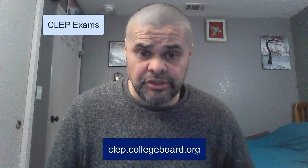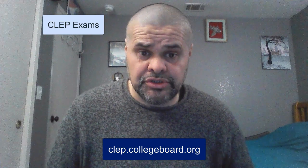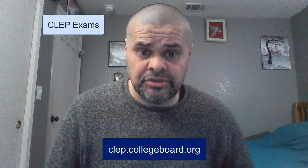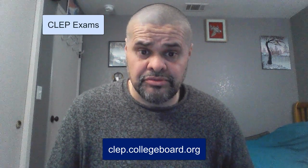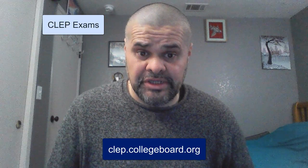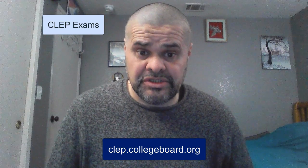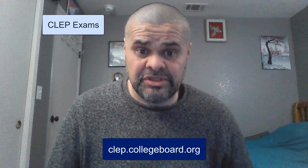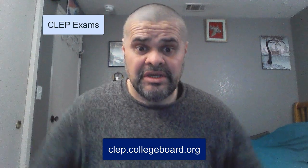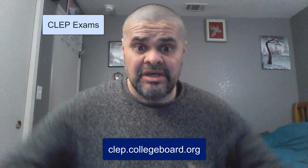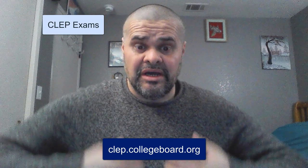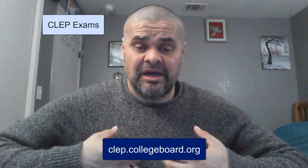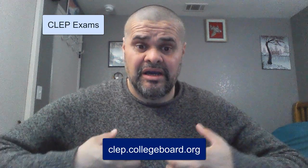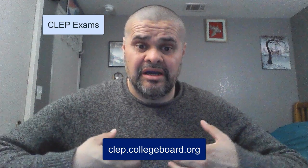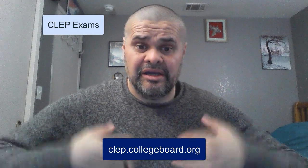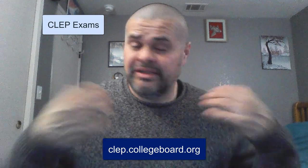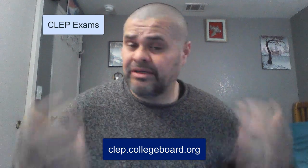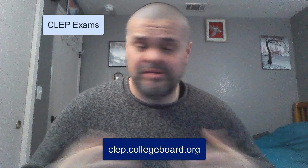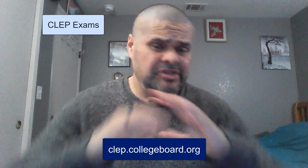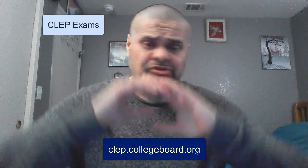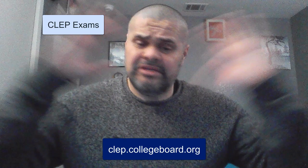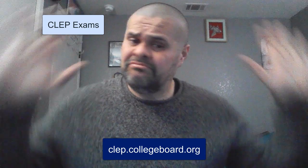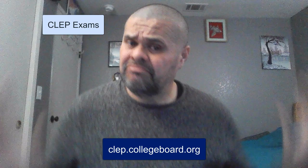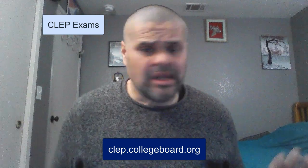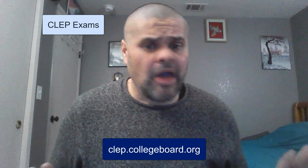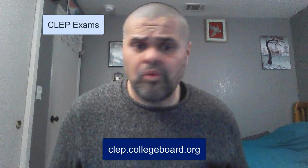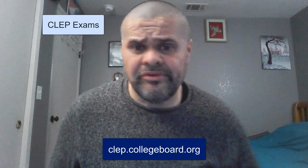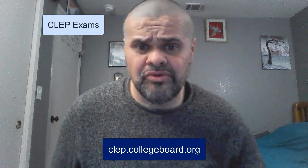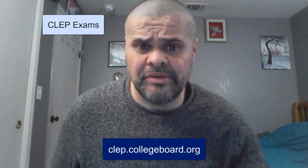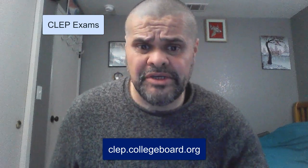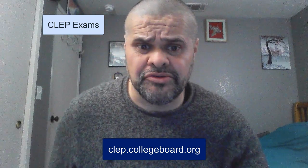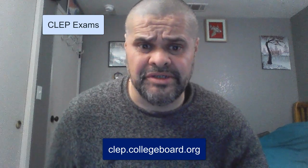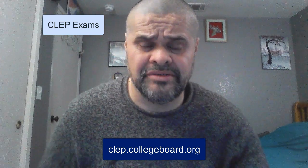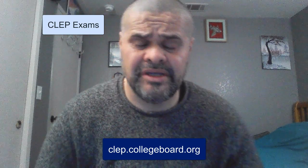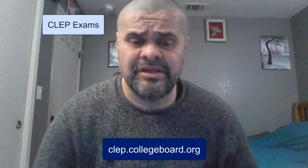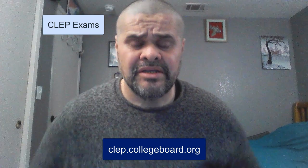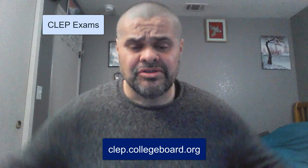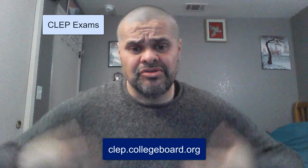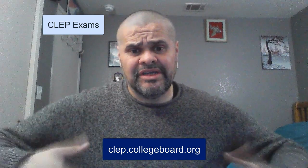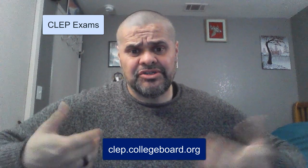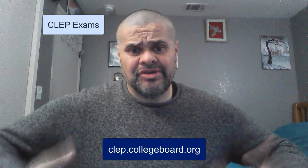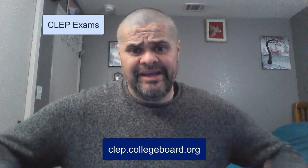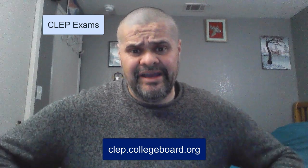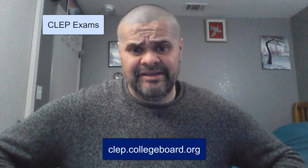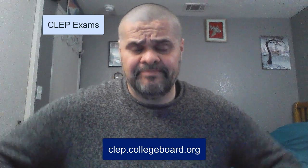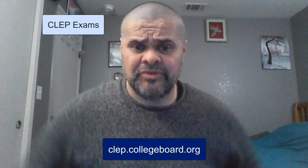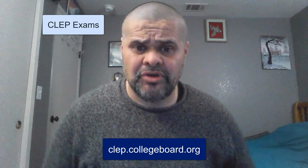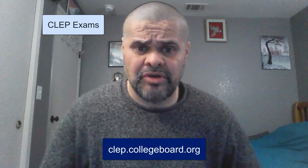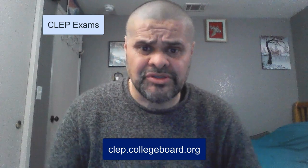College, right? And they're going to major in whatever you want to major in, right? So you can get your AA, your